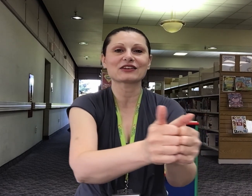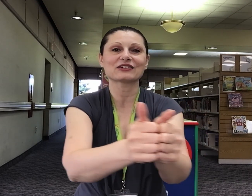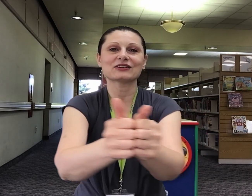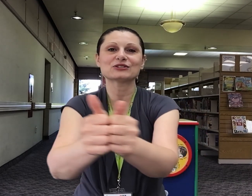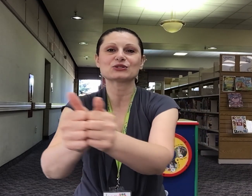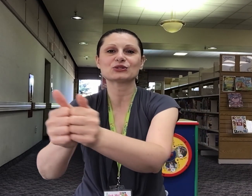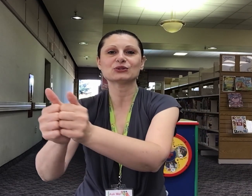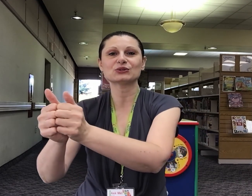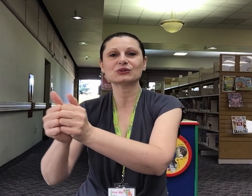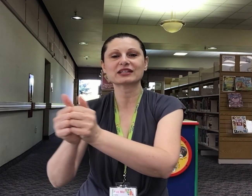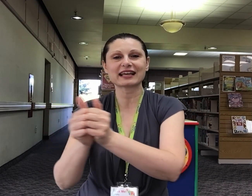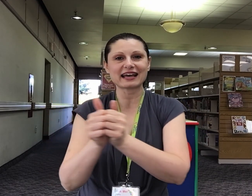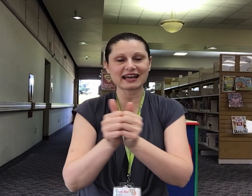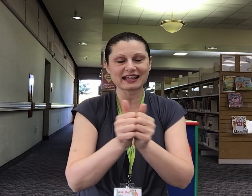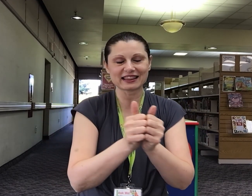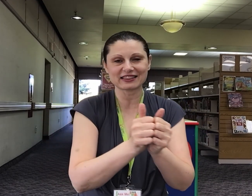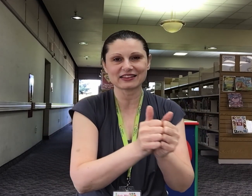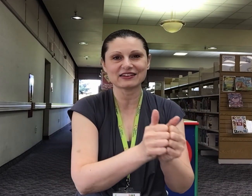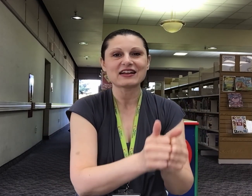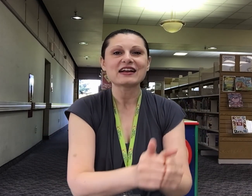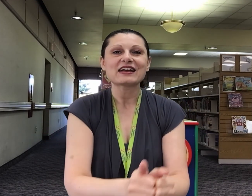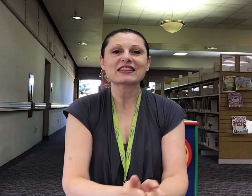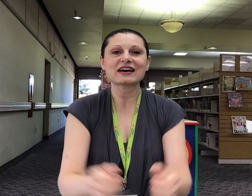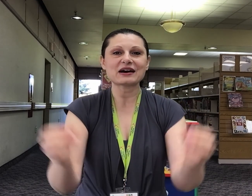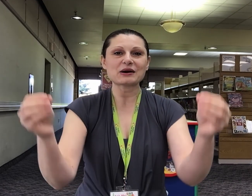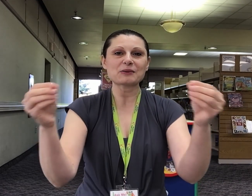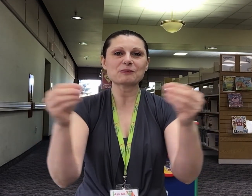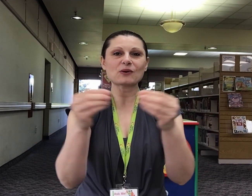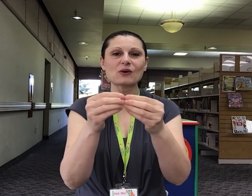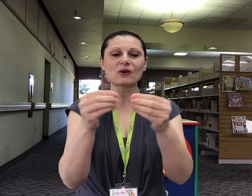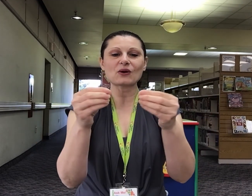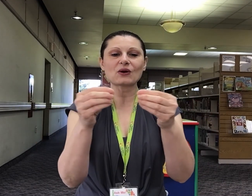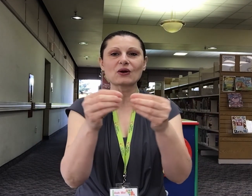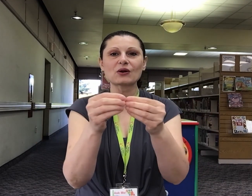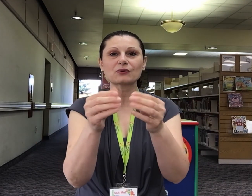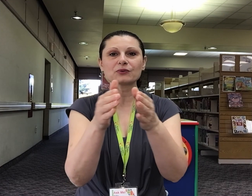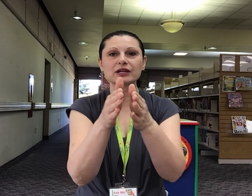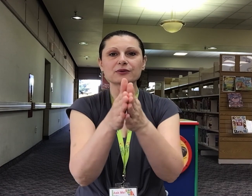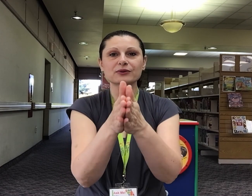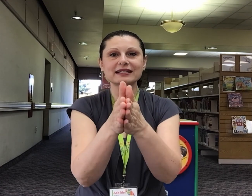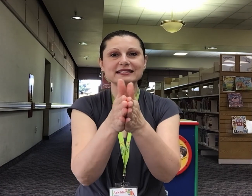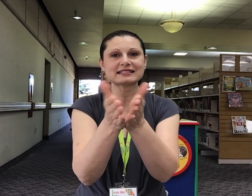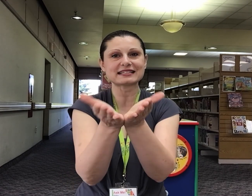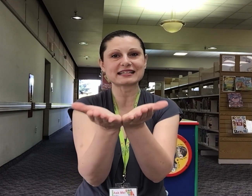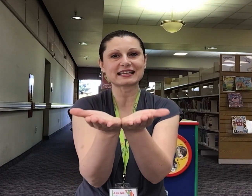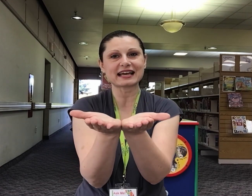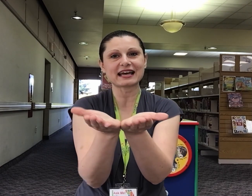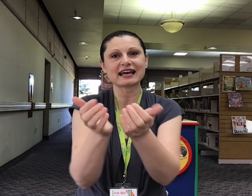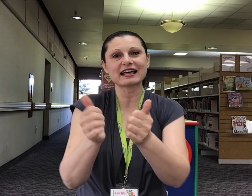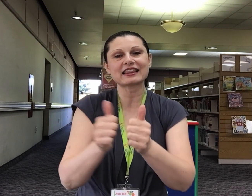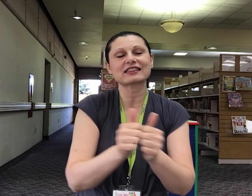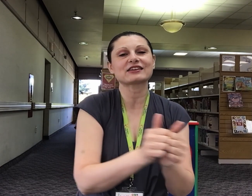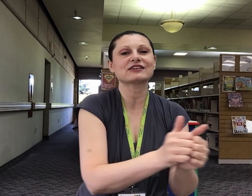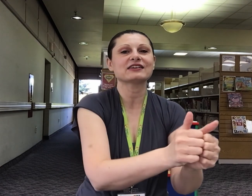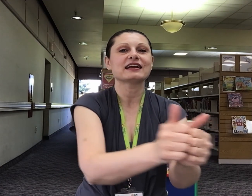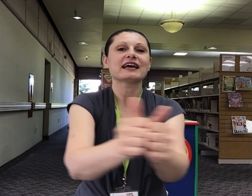together, together, the more we read together,